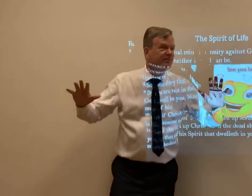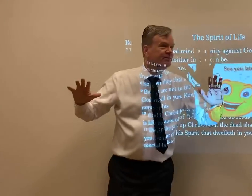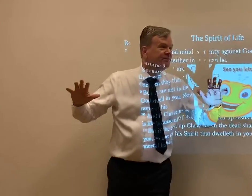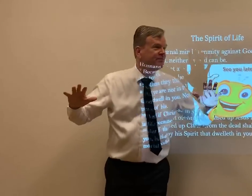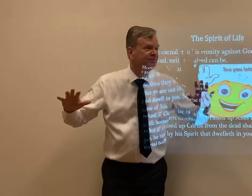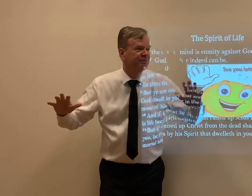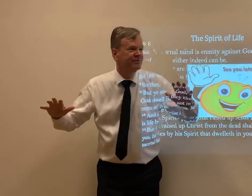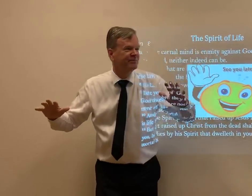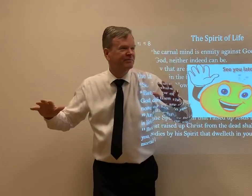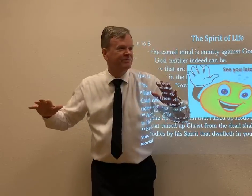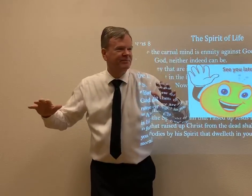done.